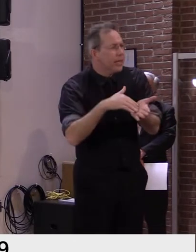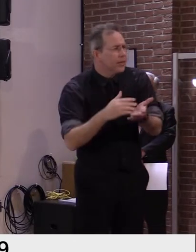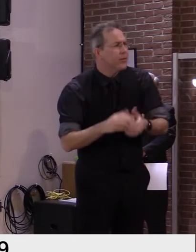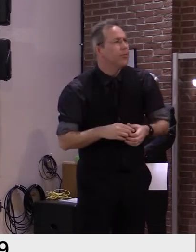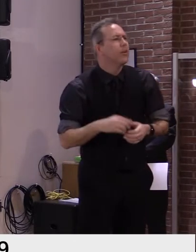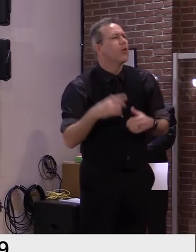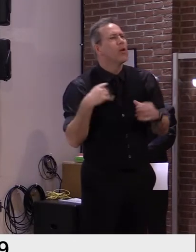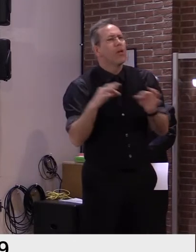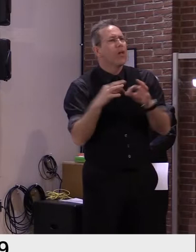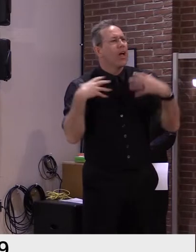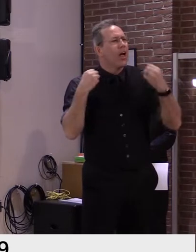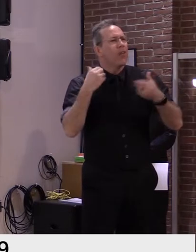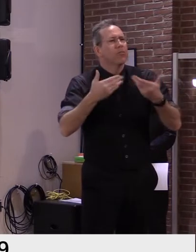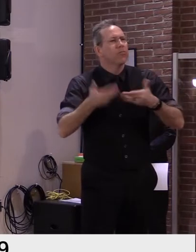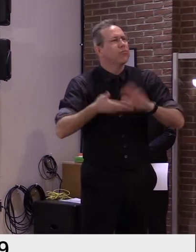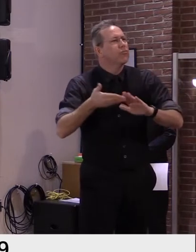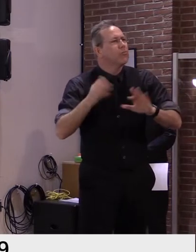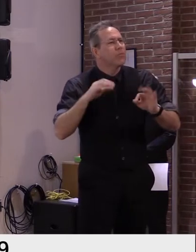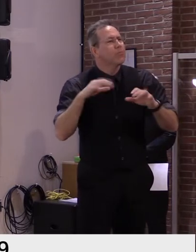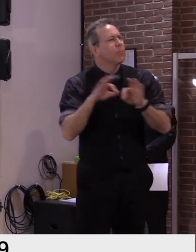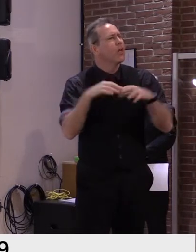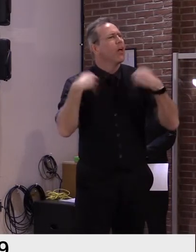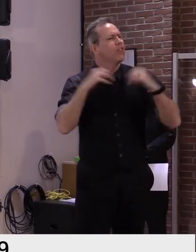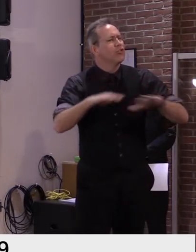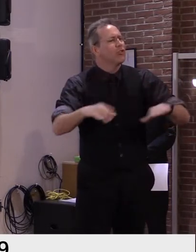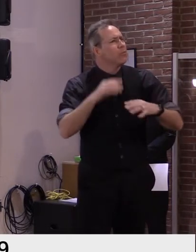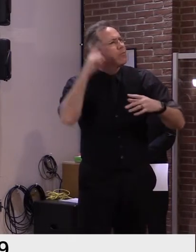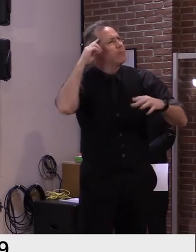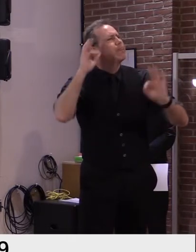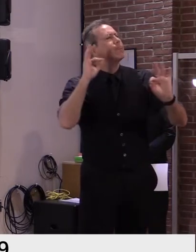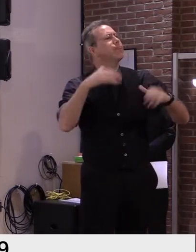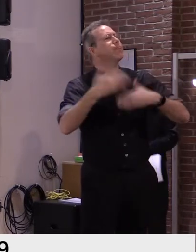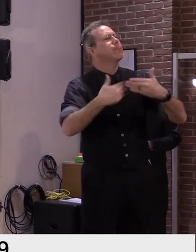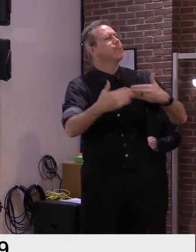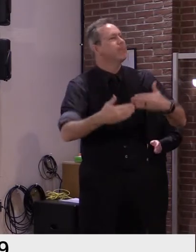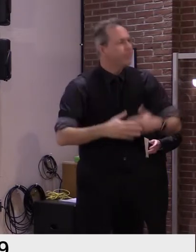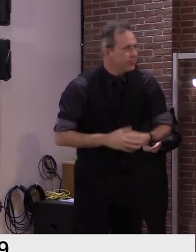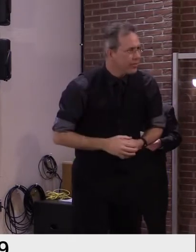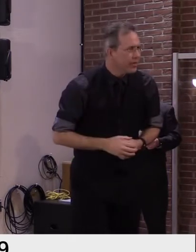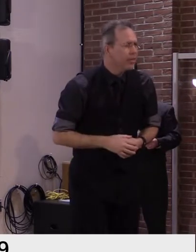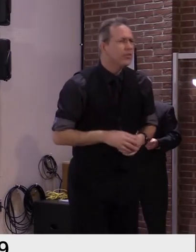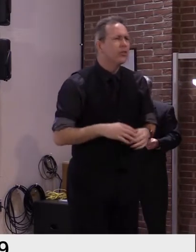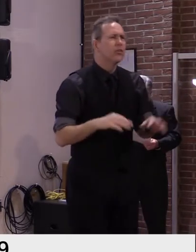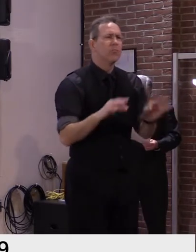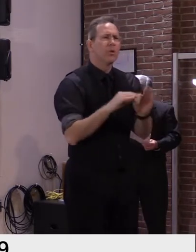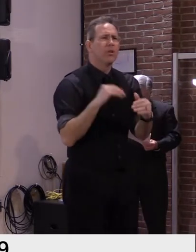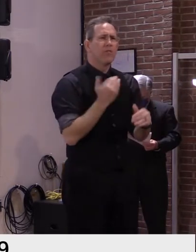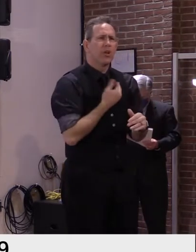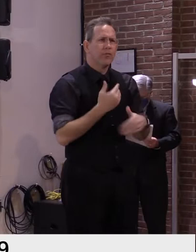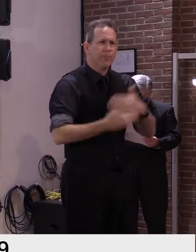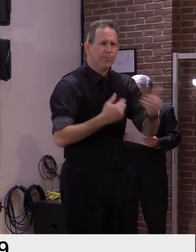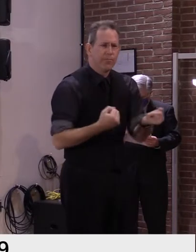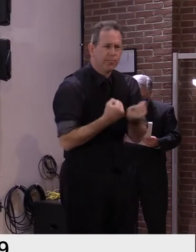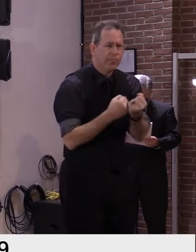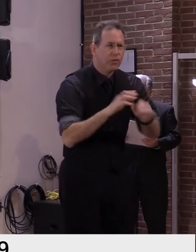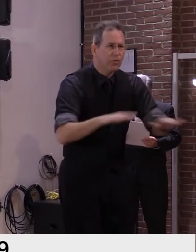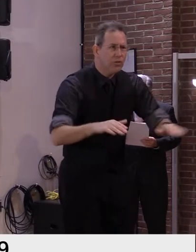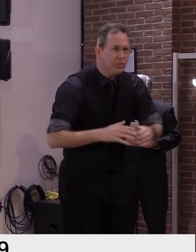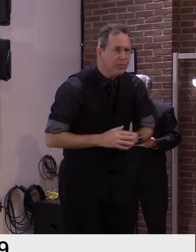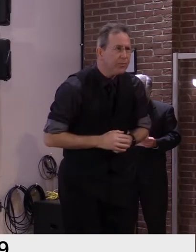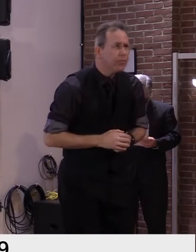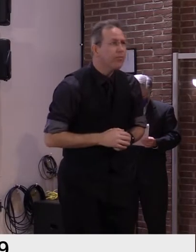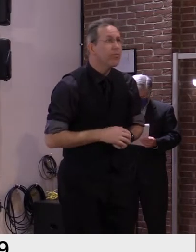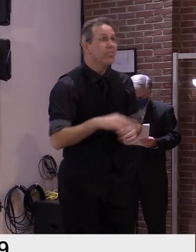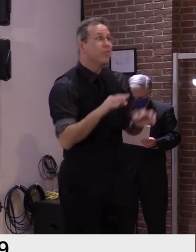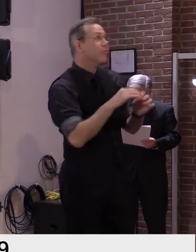kids. These are important steps forward, and with more supply, Vermonters can be optimistic that we're